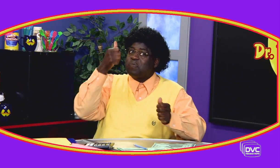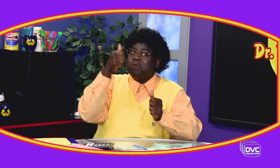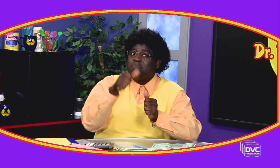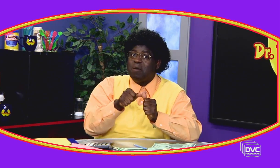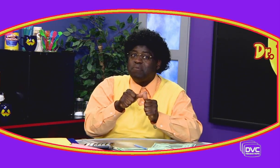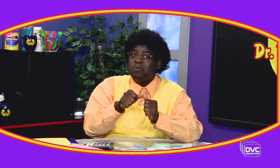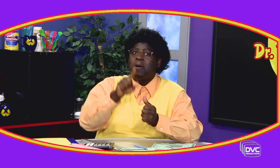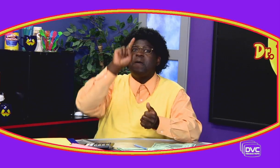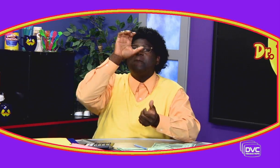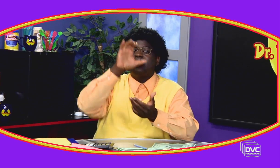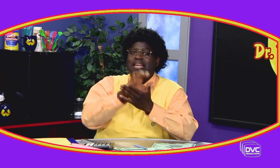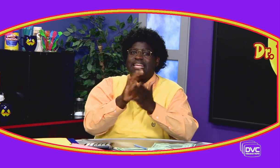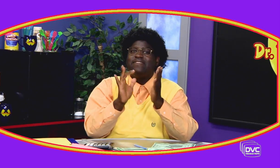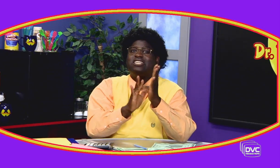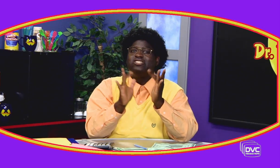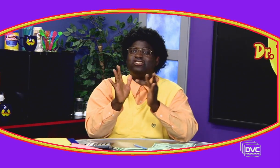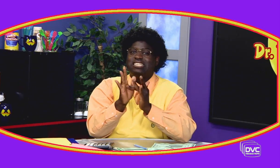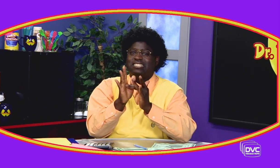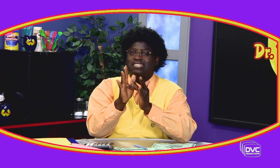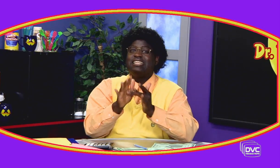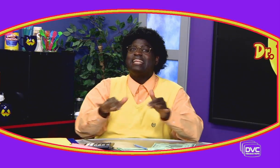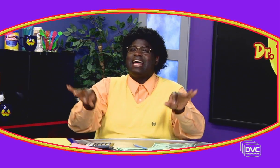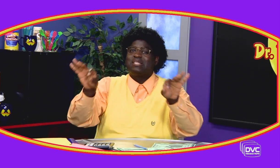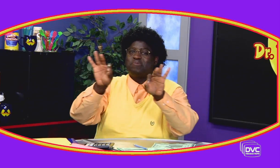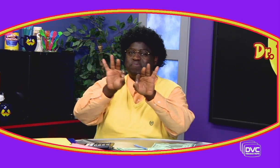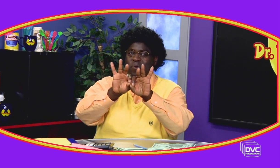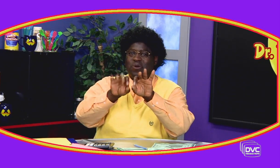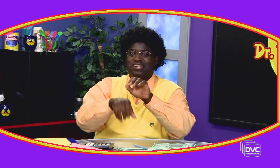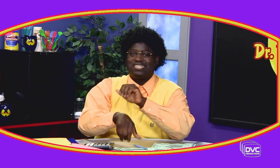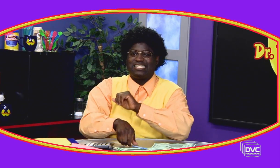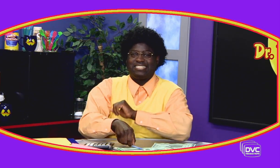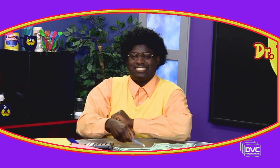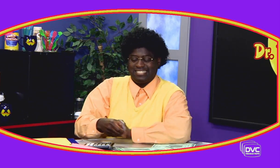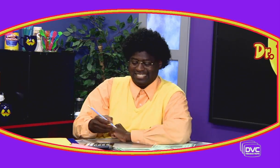remember, believing in Jesus is the most important.